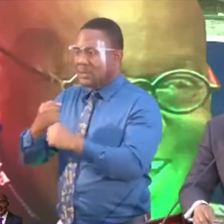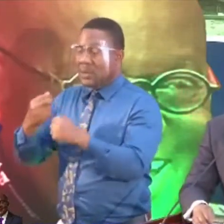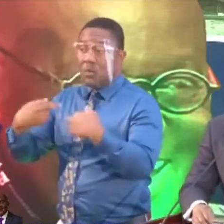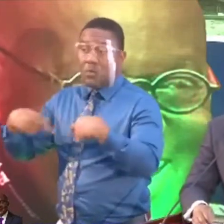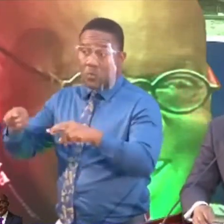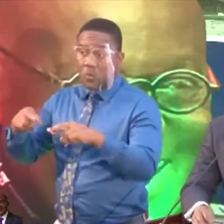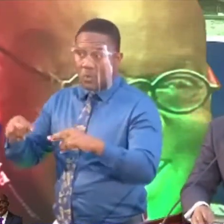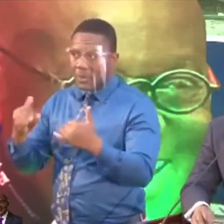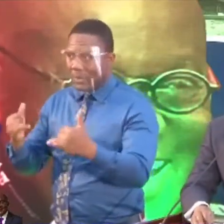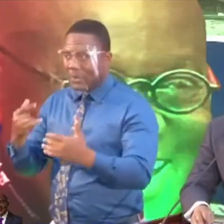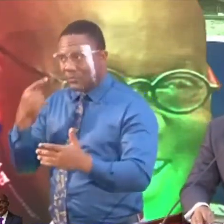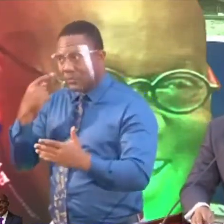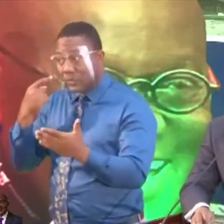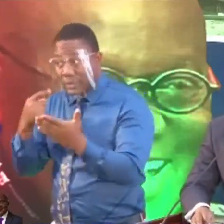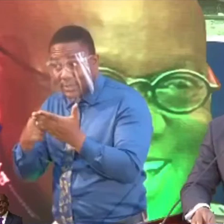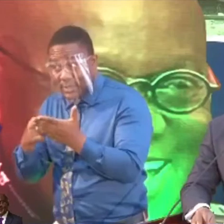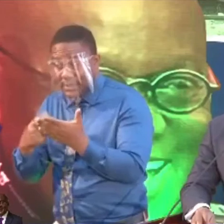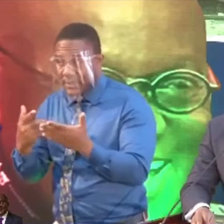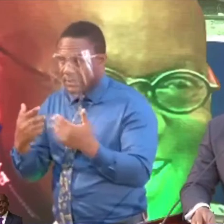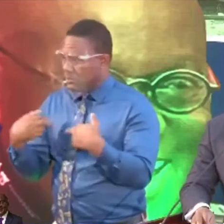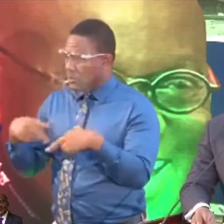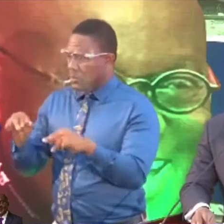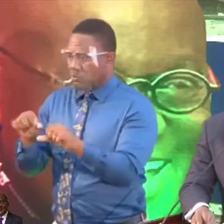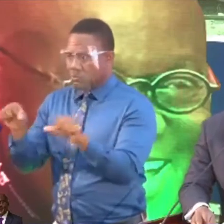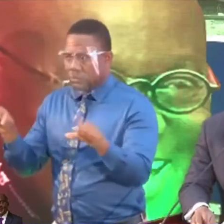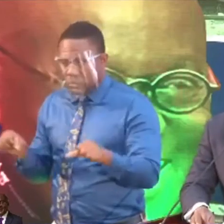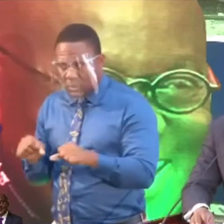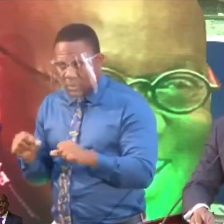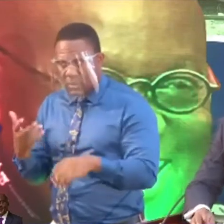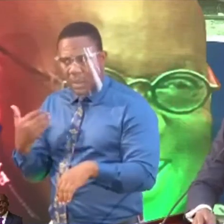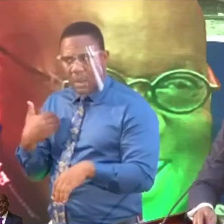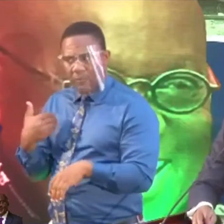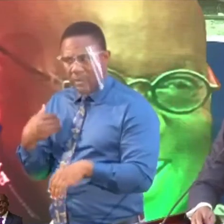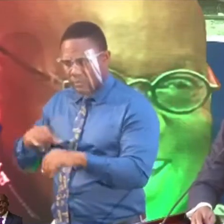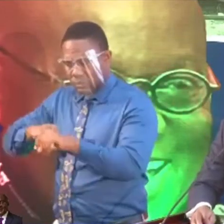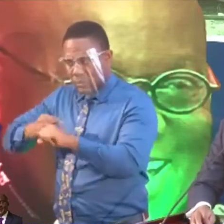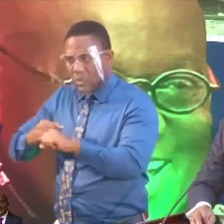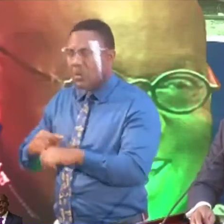road projects, the road sector, we are implementing